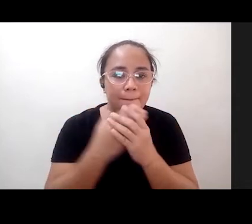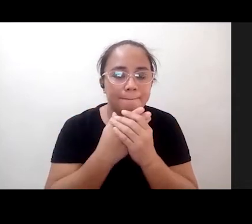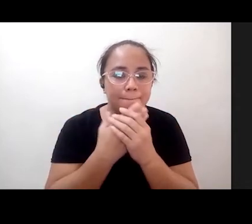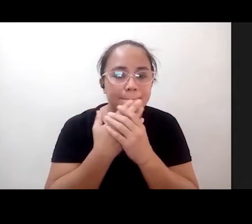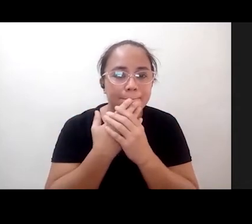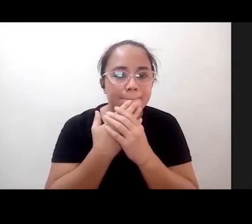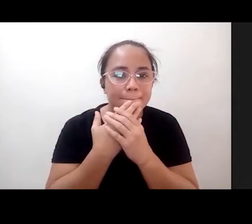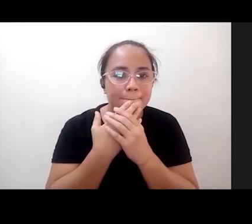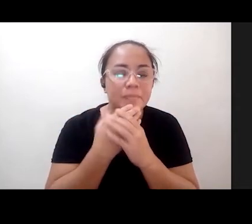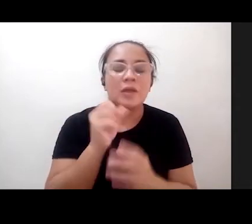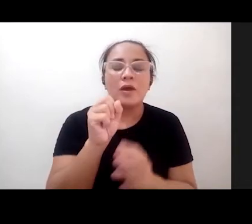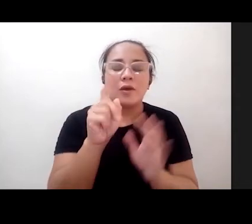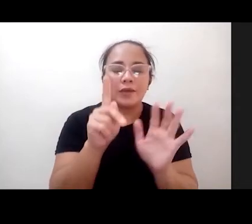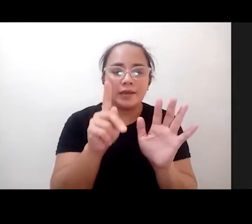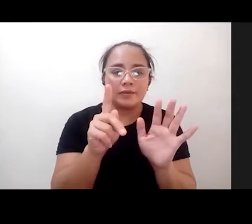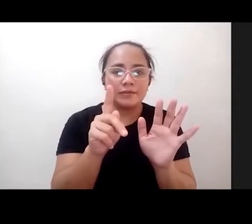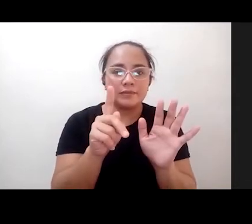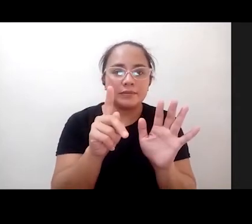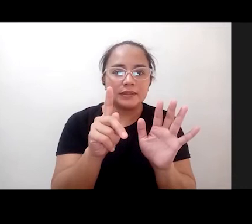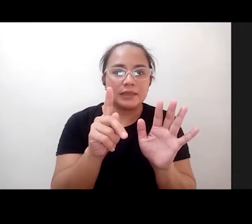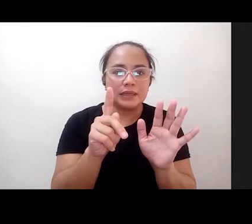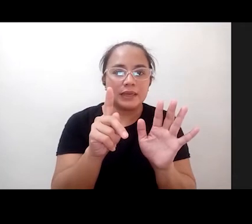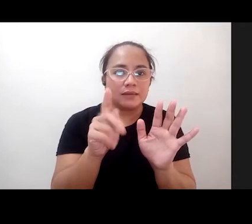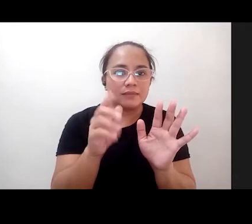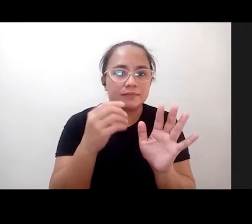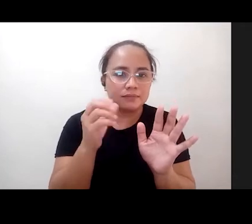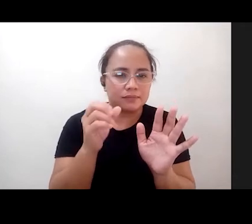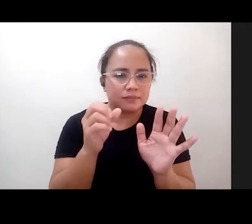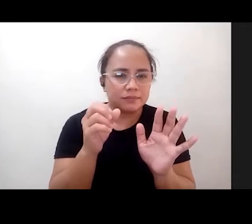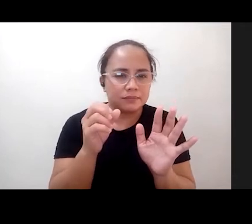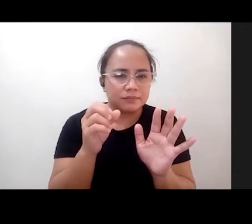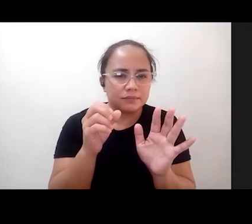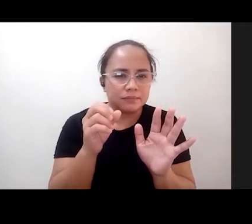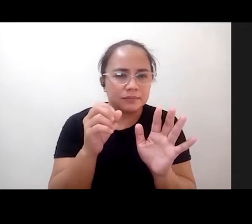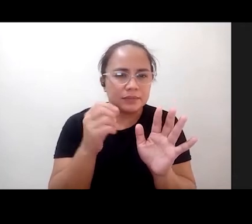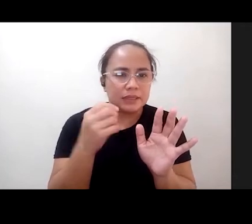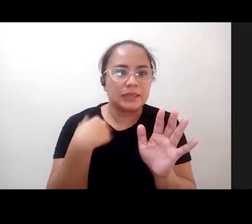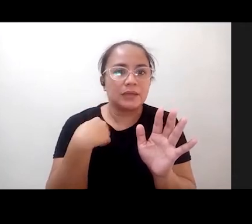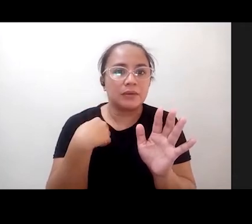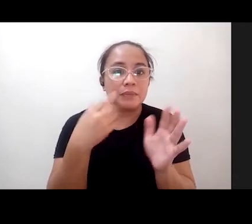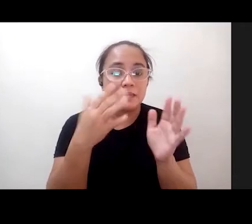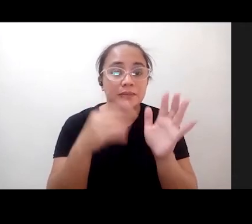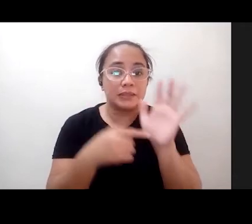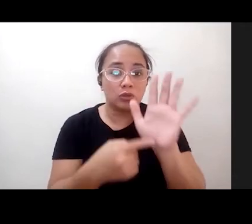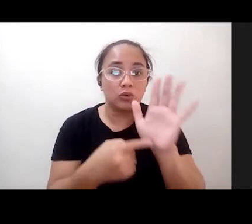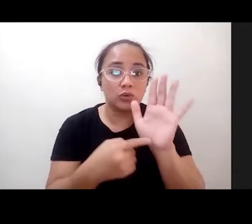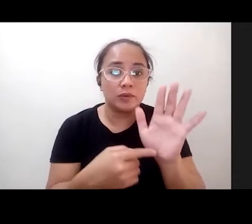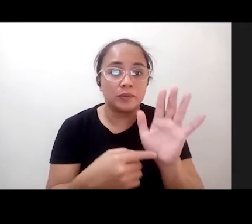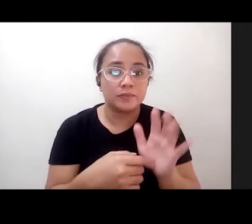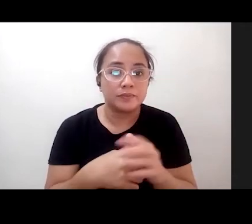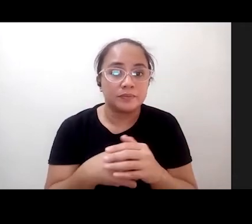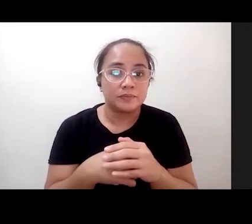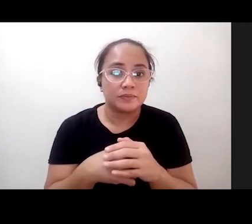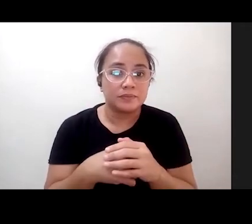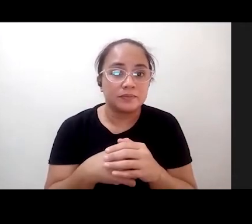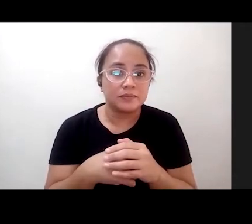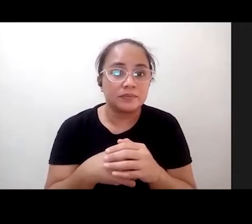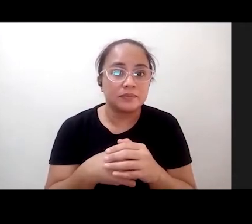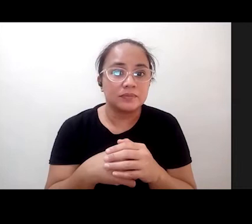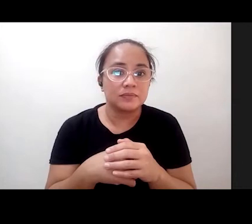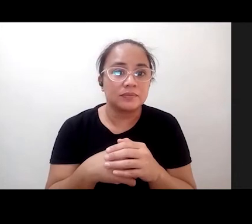Okay, let me easier if so I show you. Jasmine's saying, isn't this the non-manual